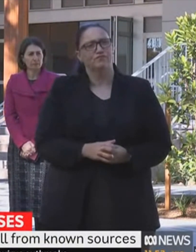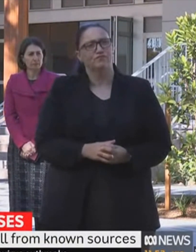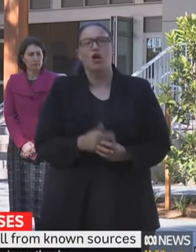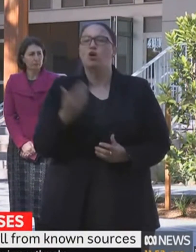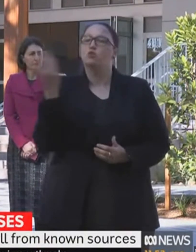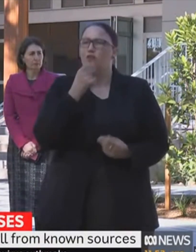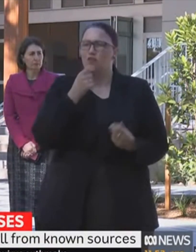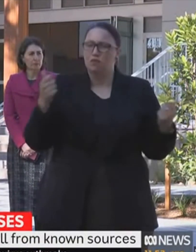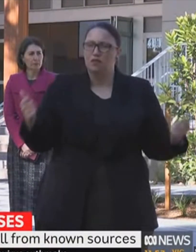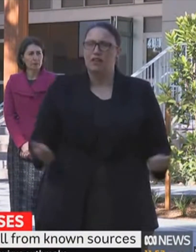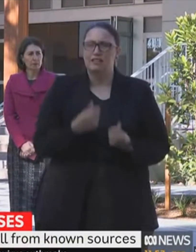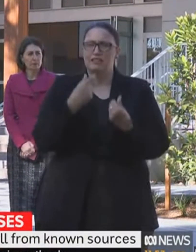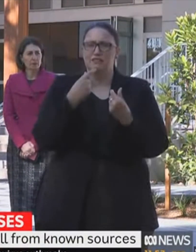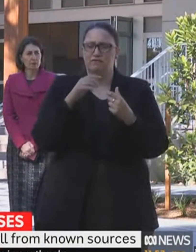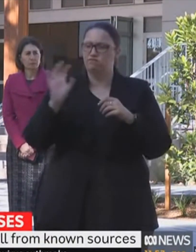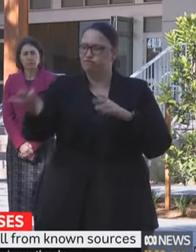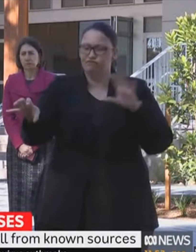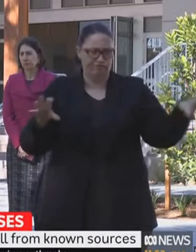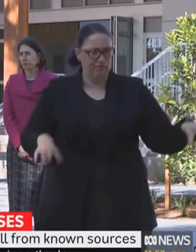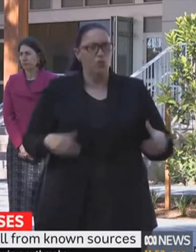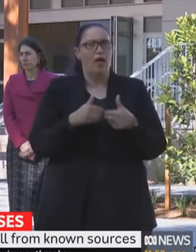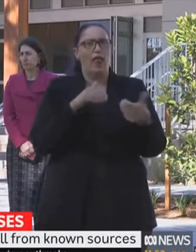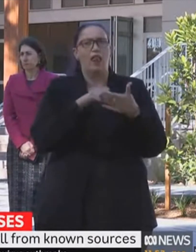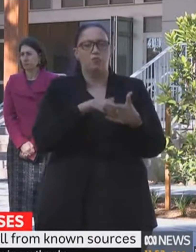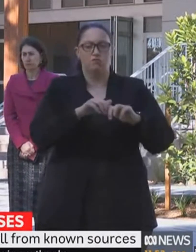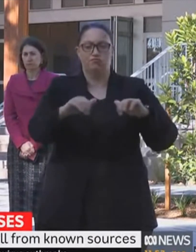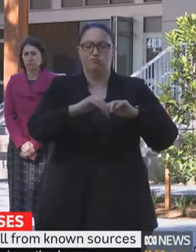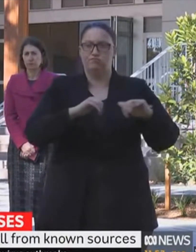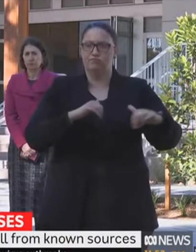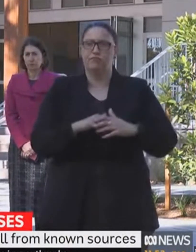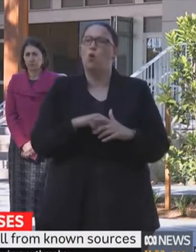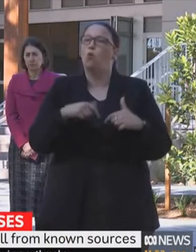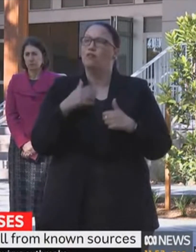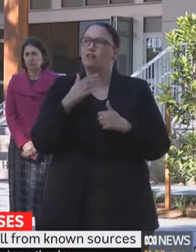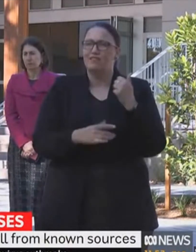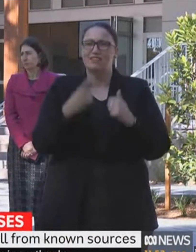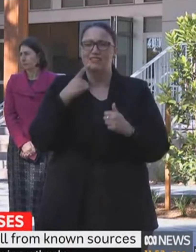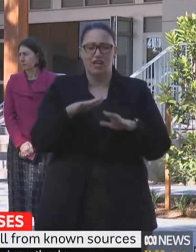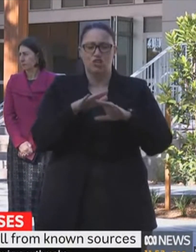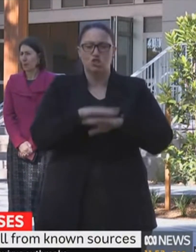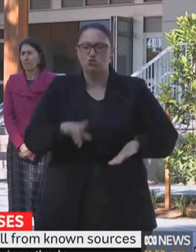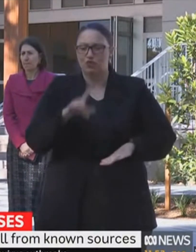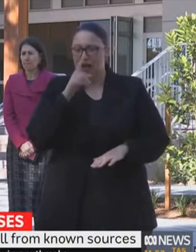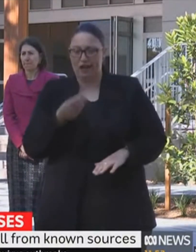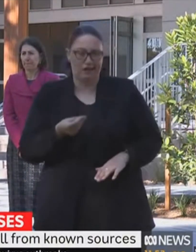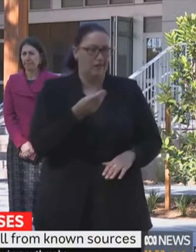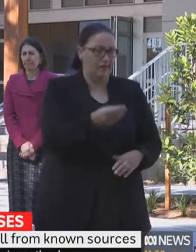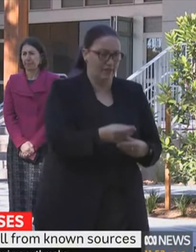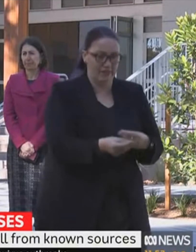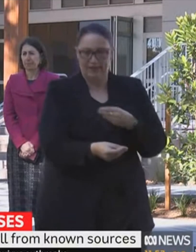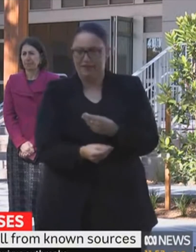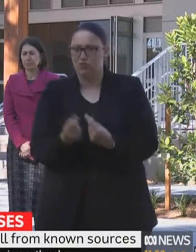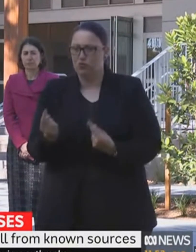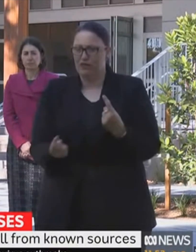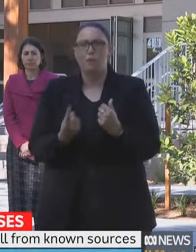places where we maintain social distancing. We've never said that children can't transmit to each other, but children on average are not